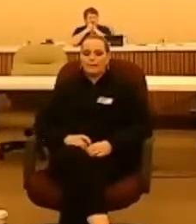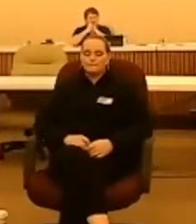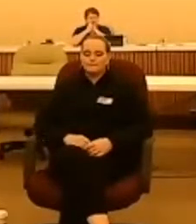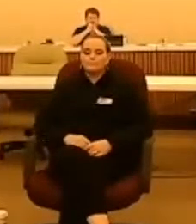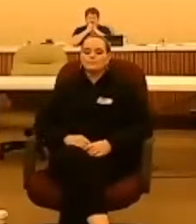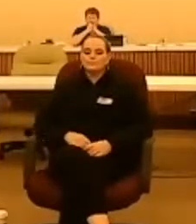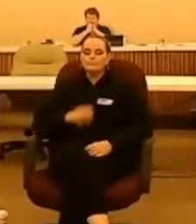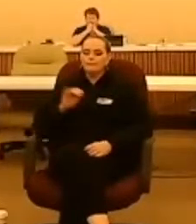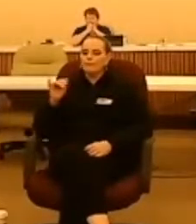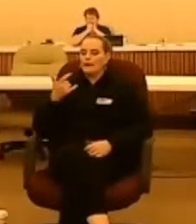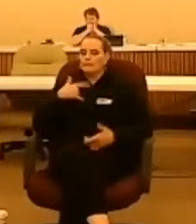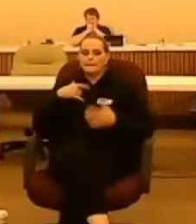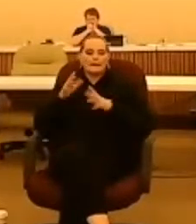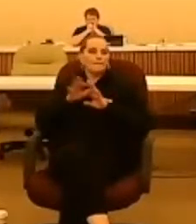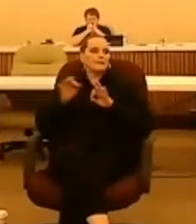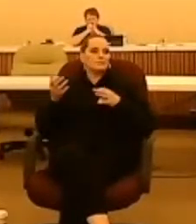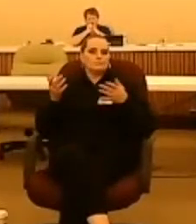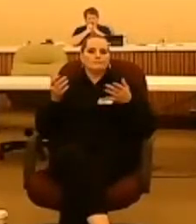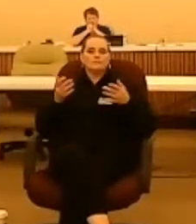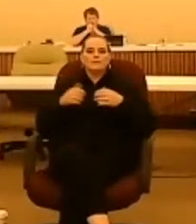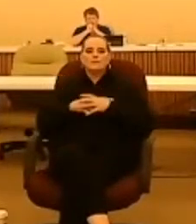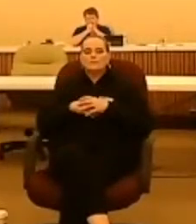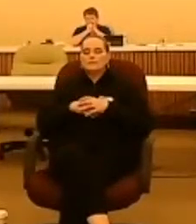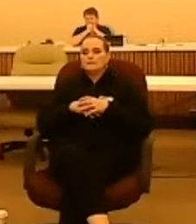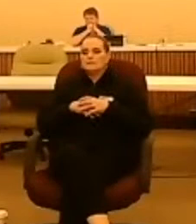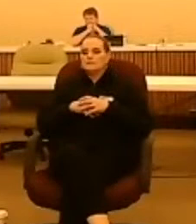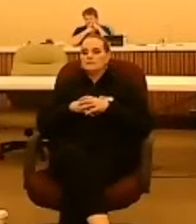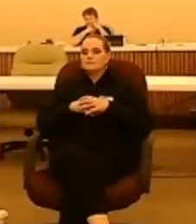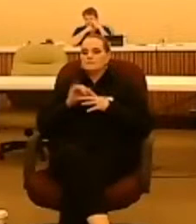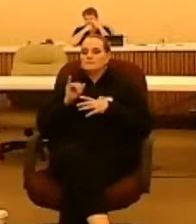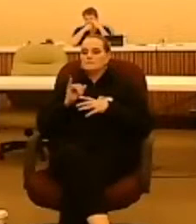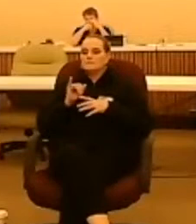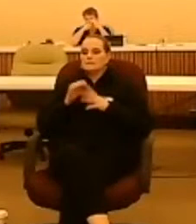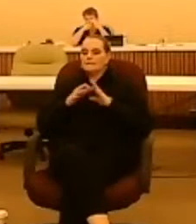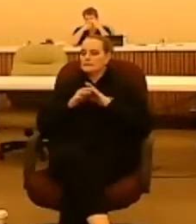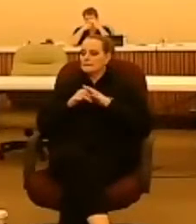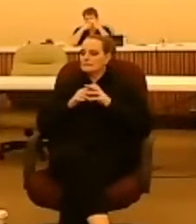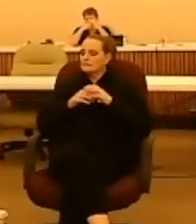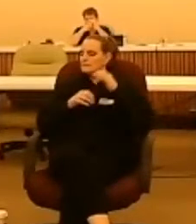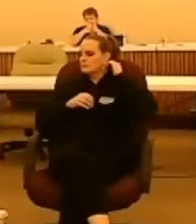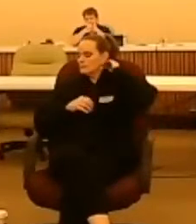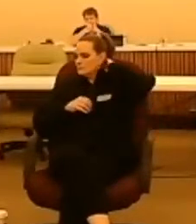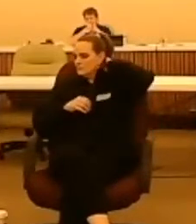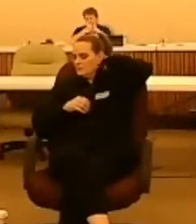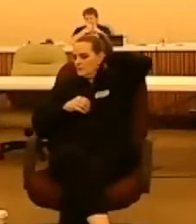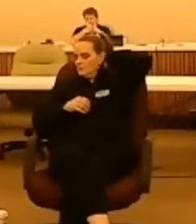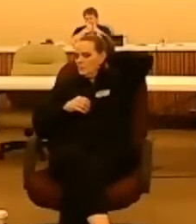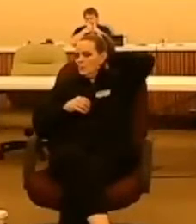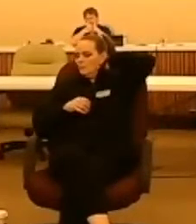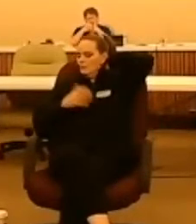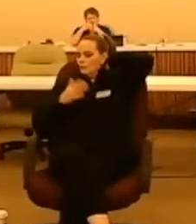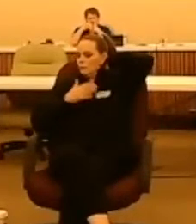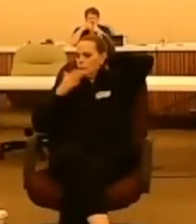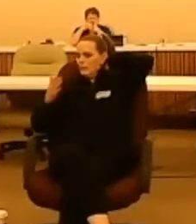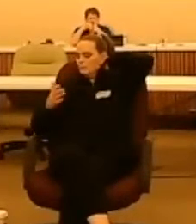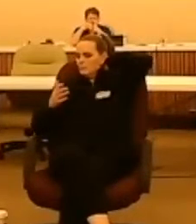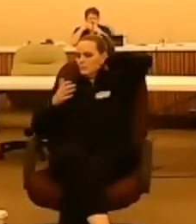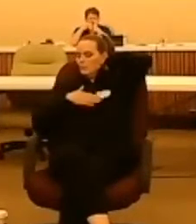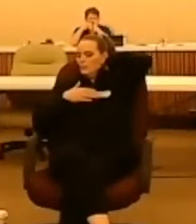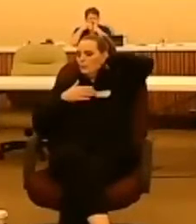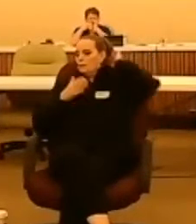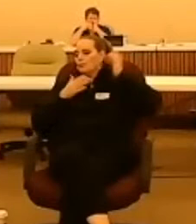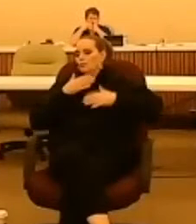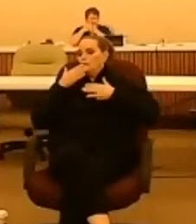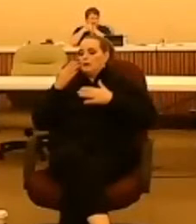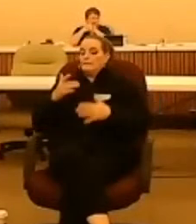And so, like I said, maybe if it just says that on recommendation of